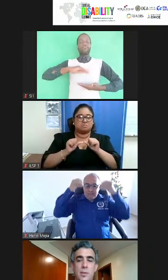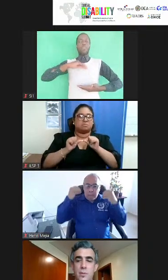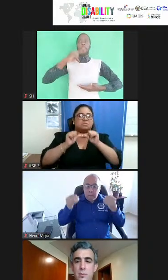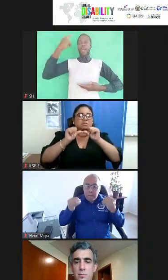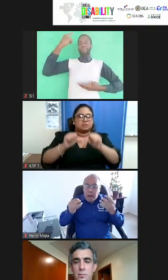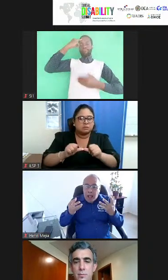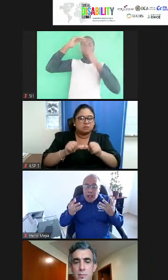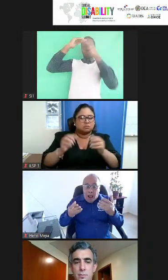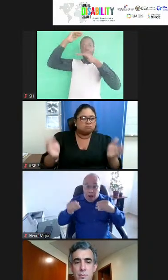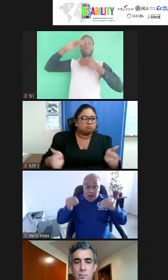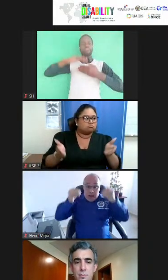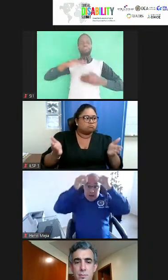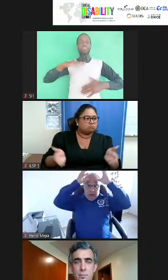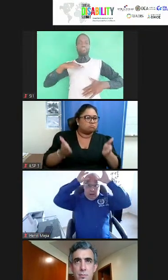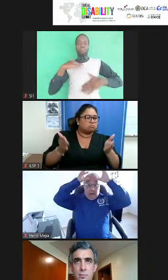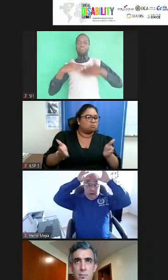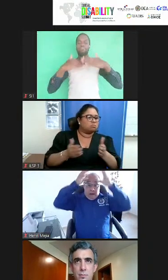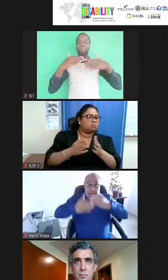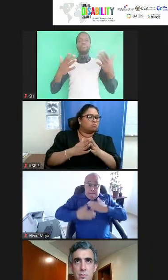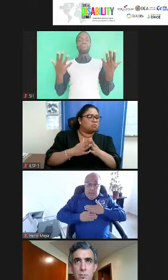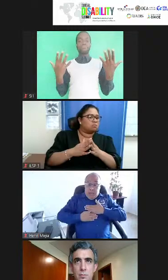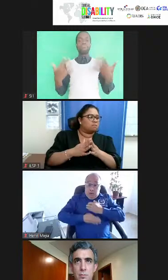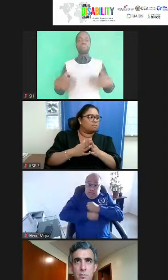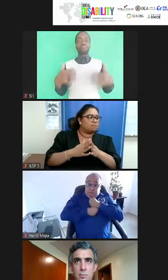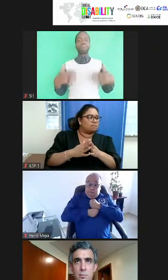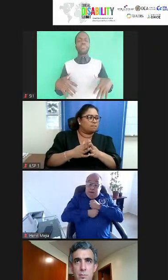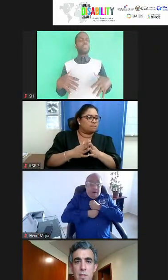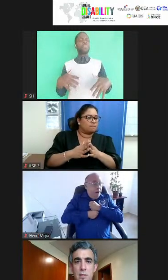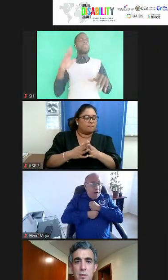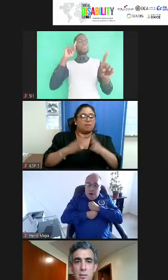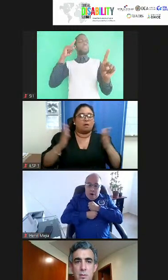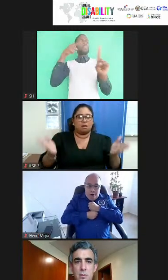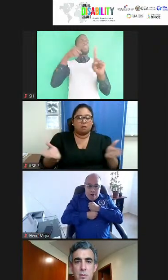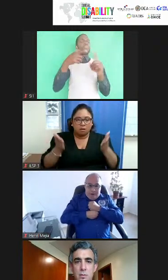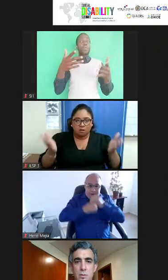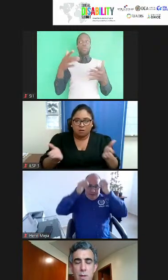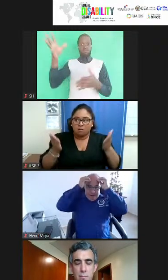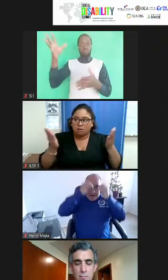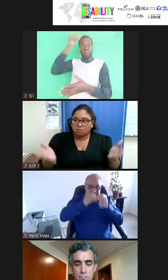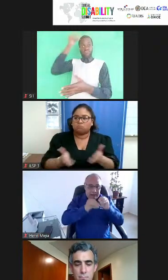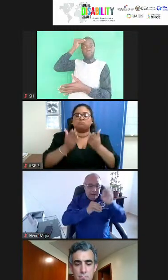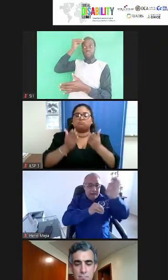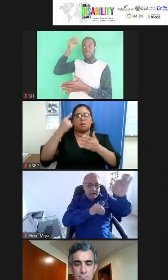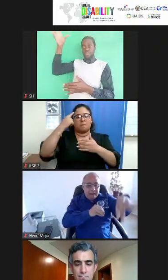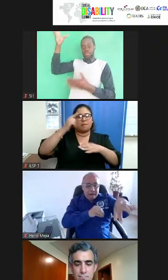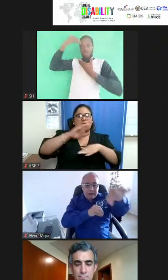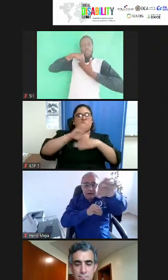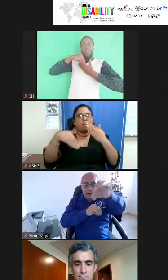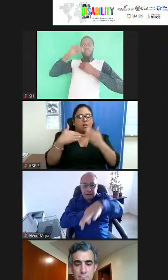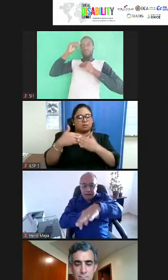us in our knowledge and wisdom so that this way with this